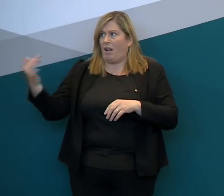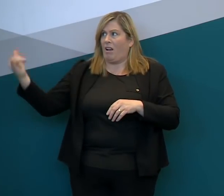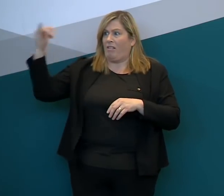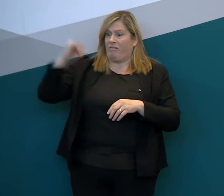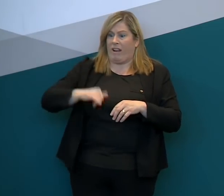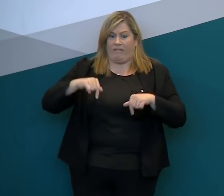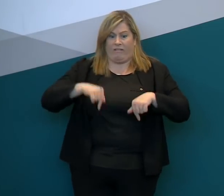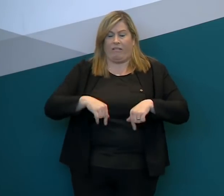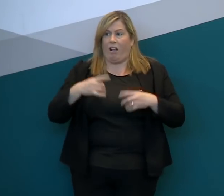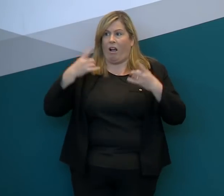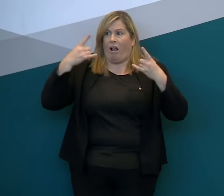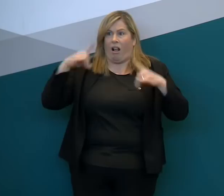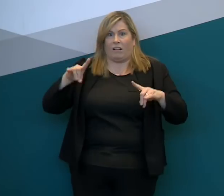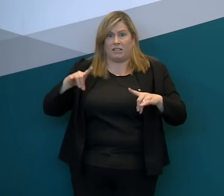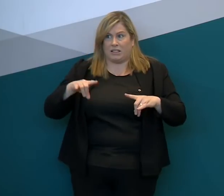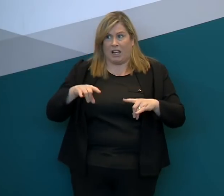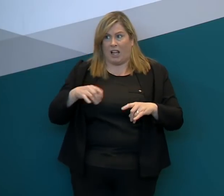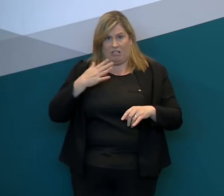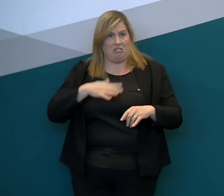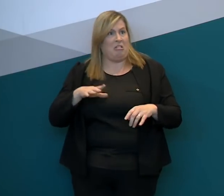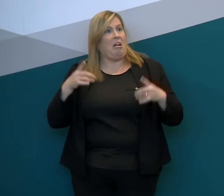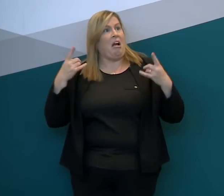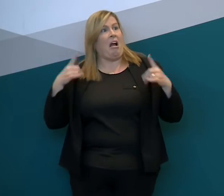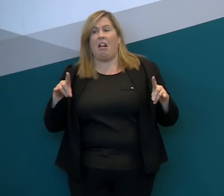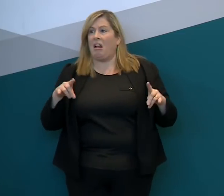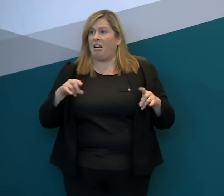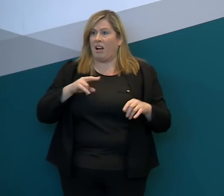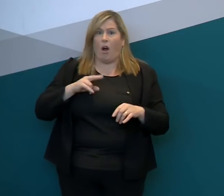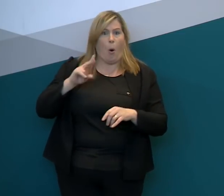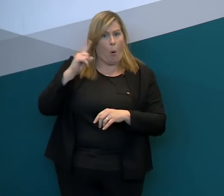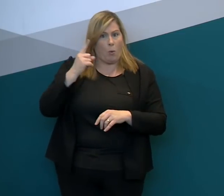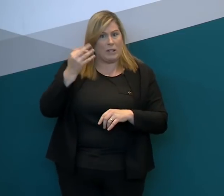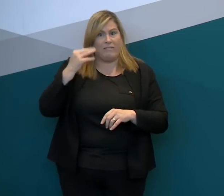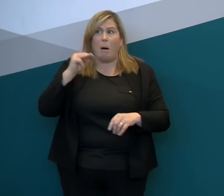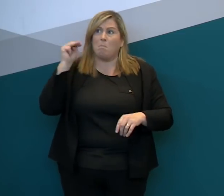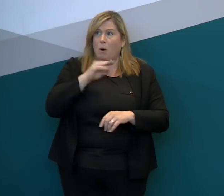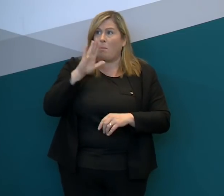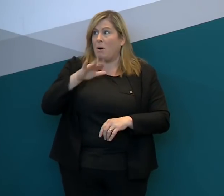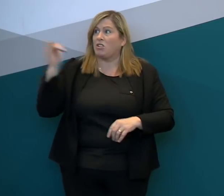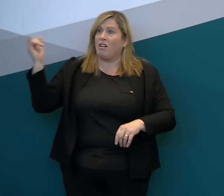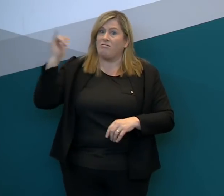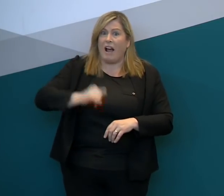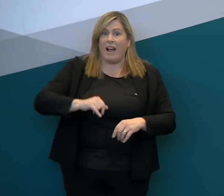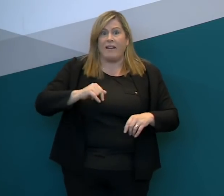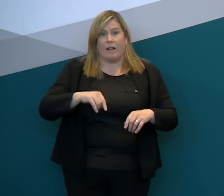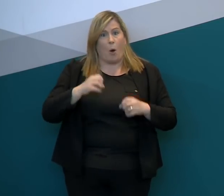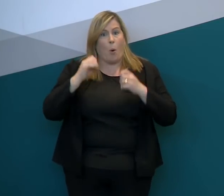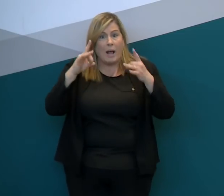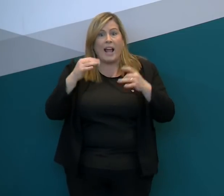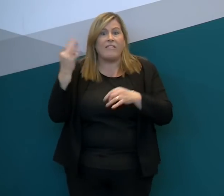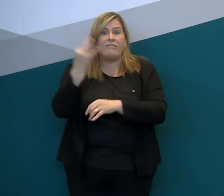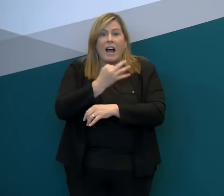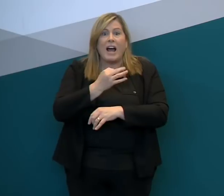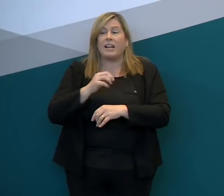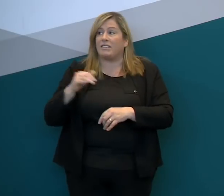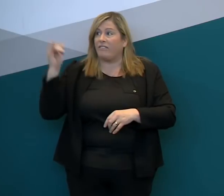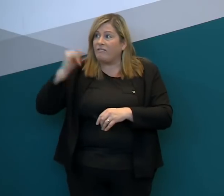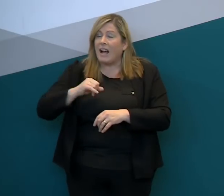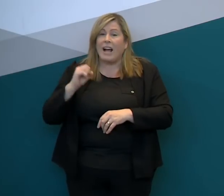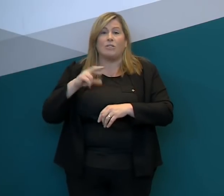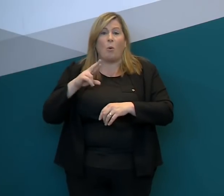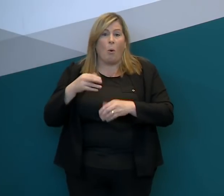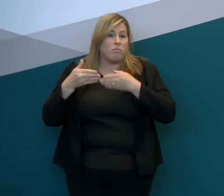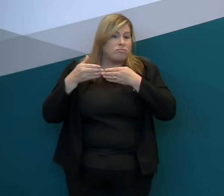time who shouldn't be coming here or are not coming here for essential reasons. We don't want to see people who are from this country leaving